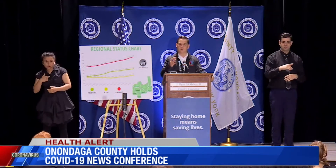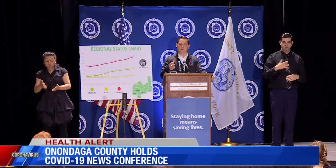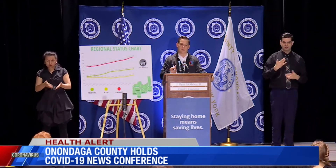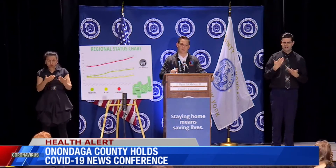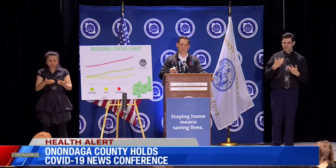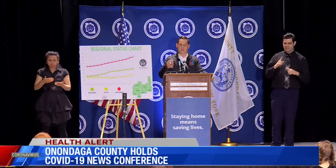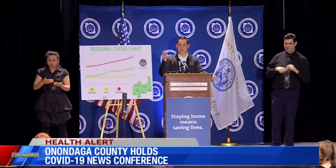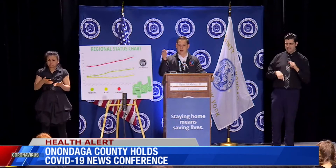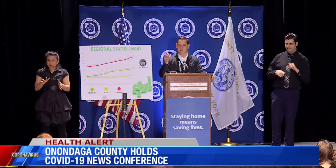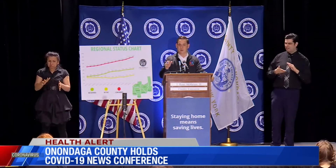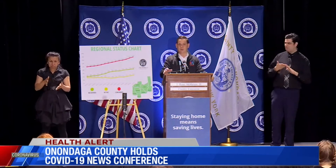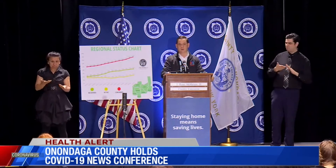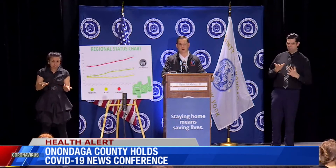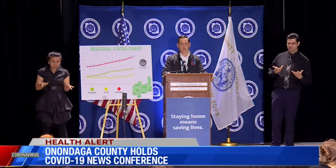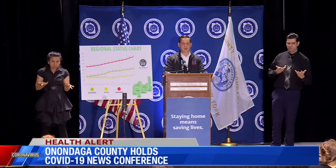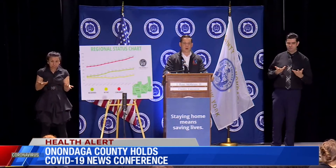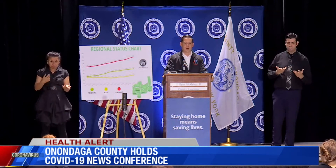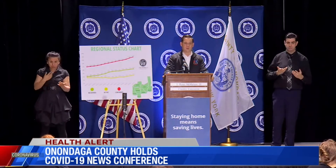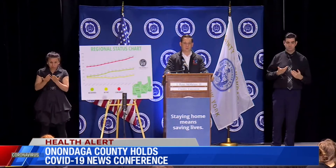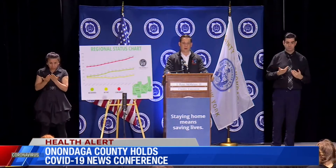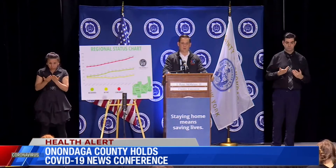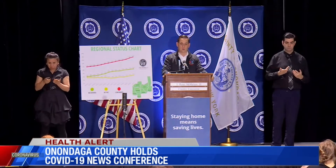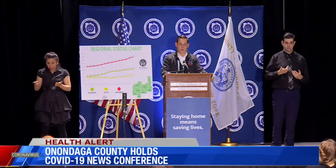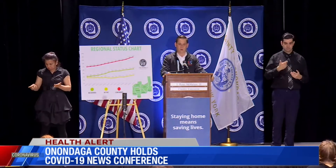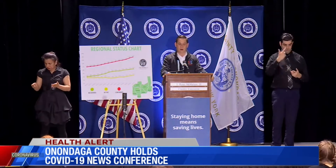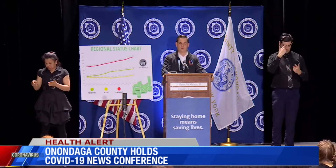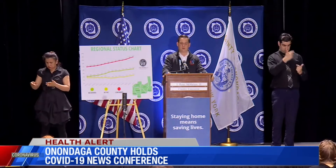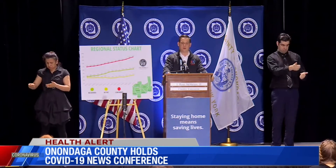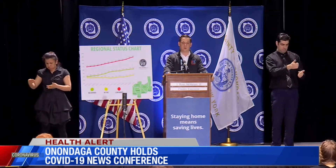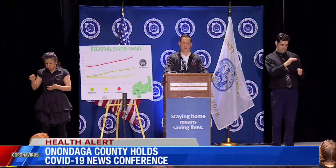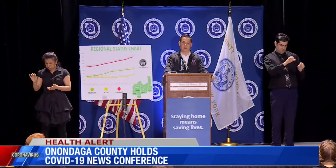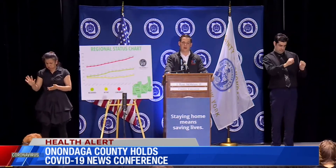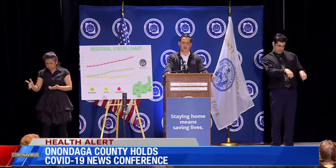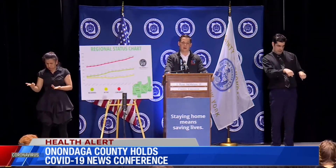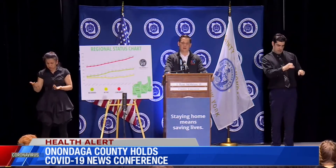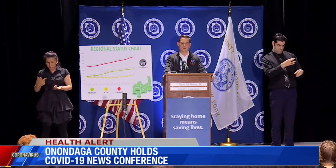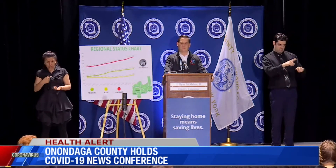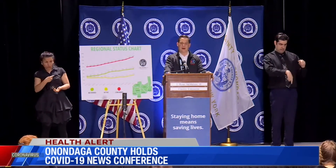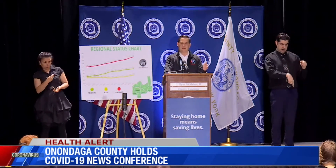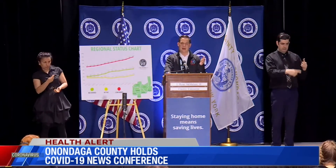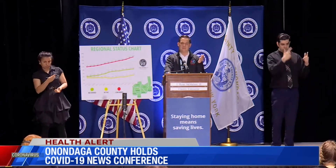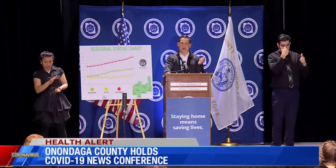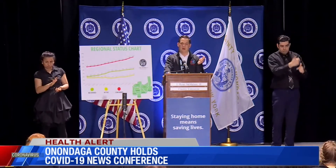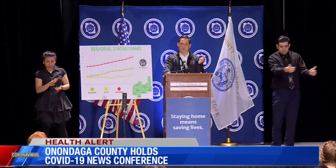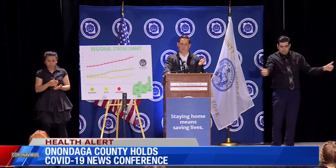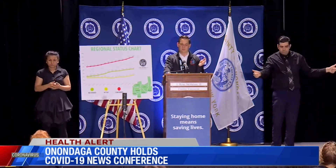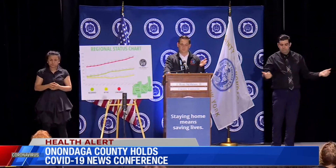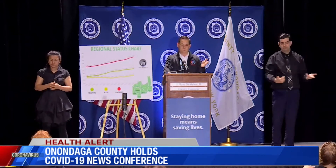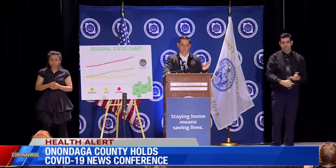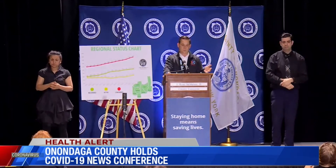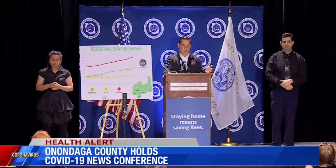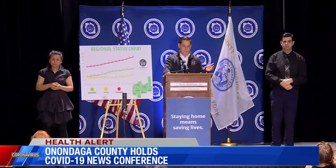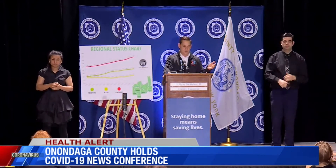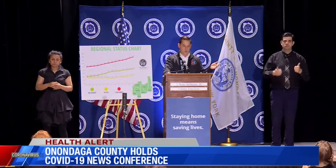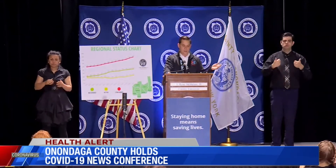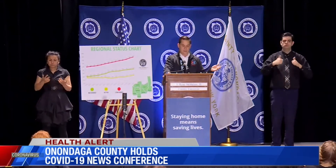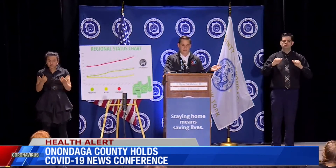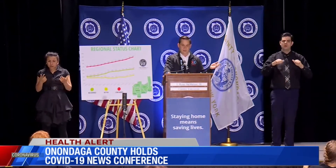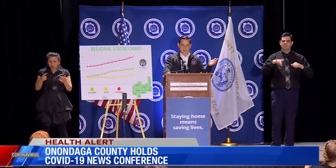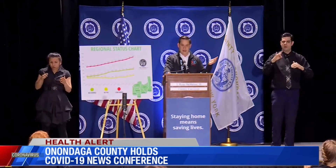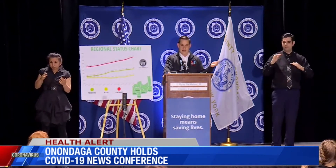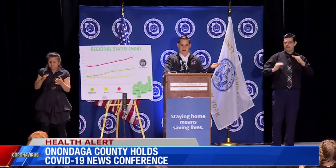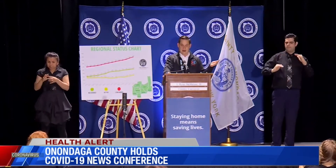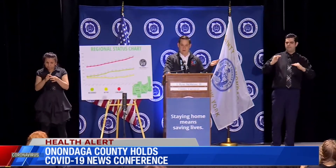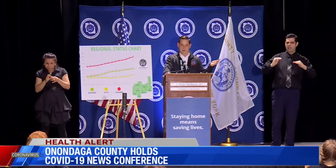of our interpretation, and then they can operate. So we're doing everything we can to find that balance